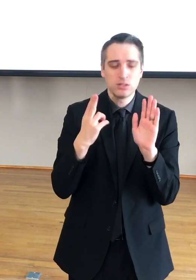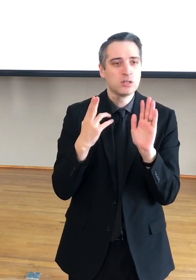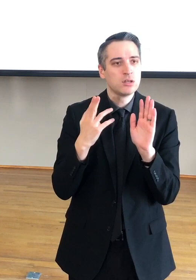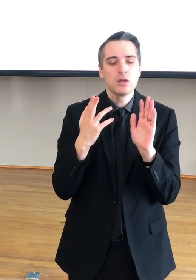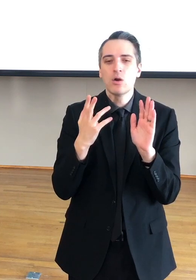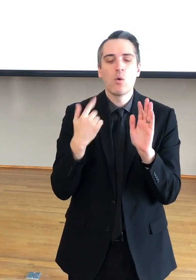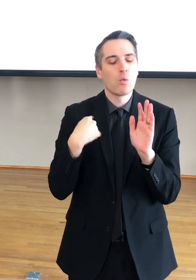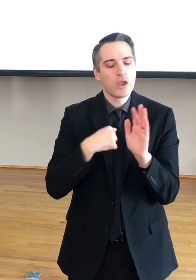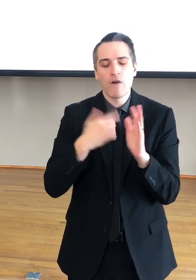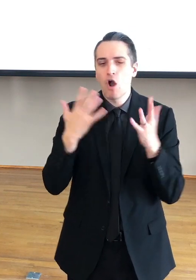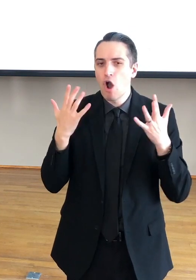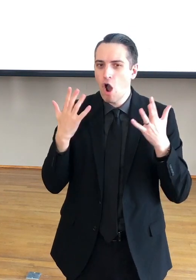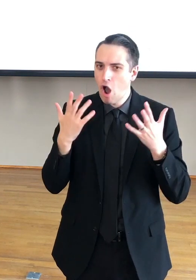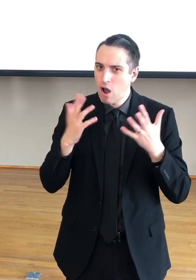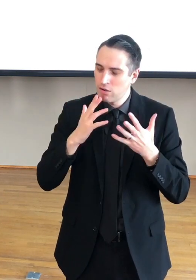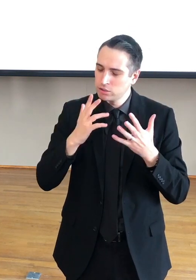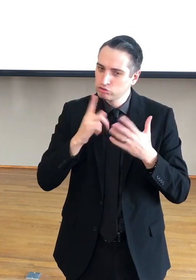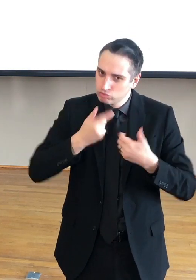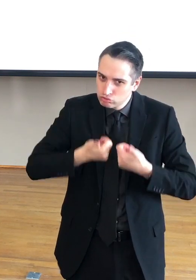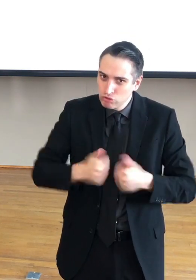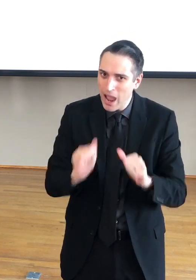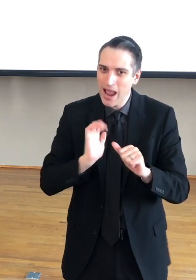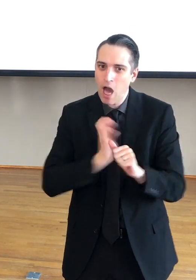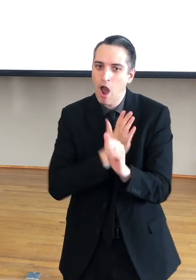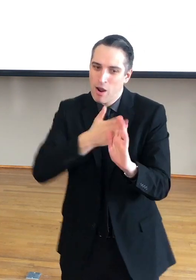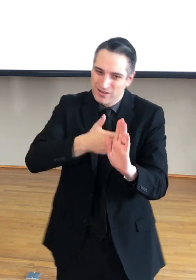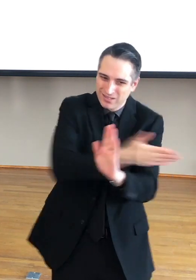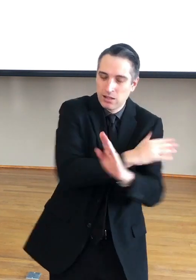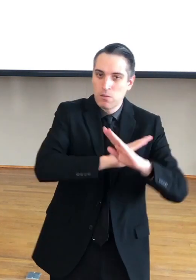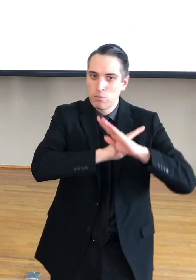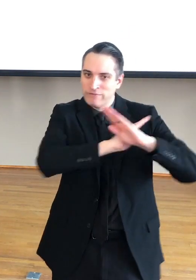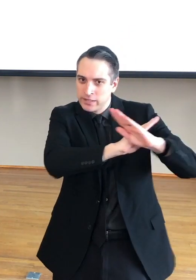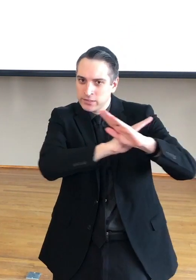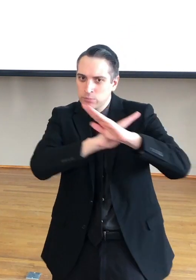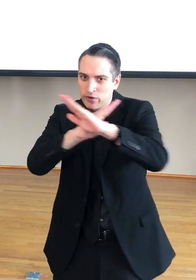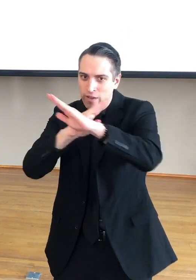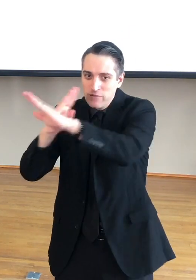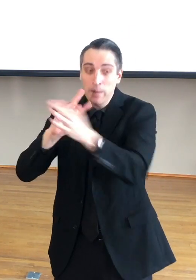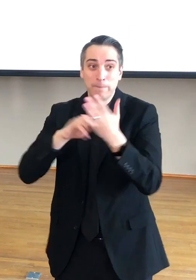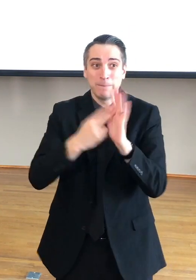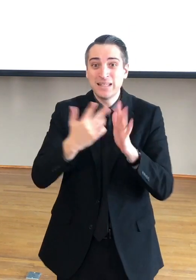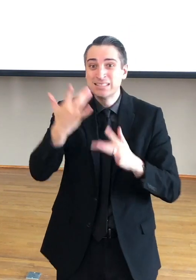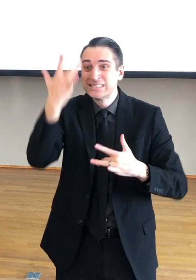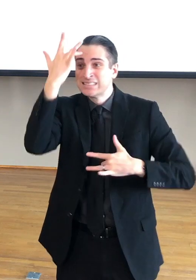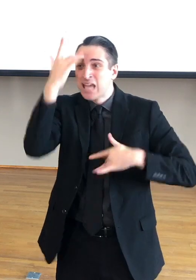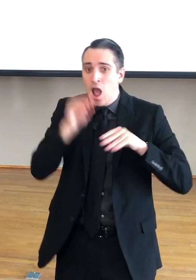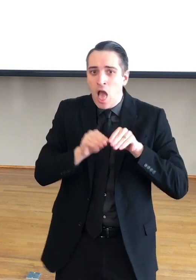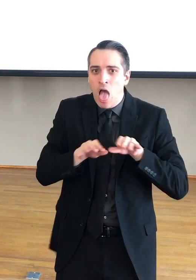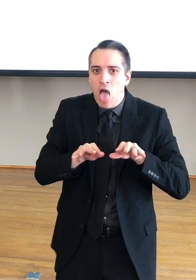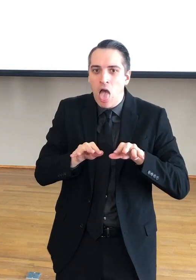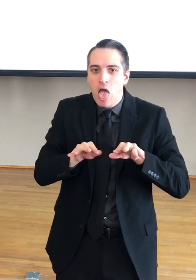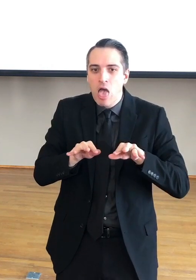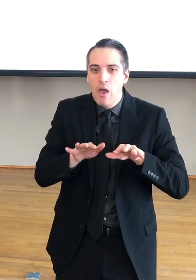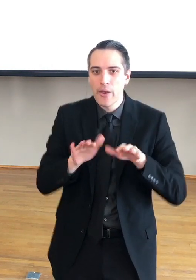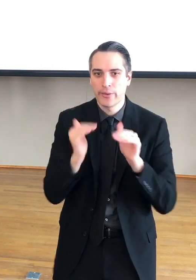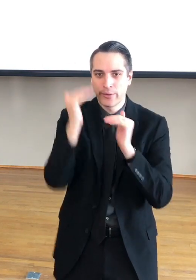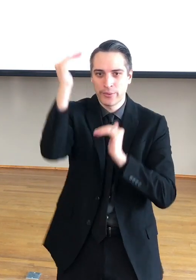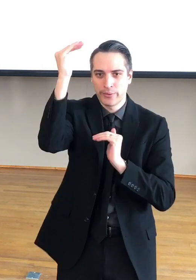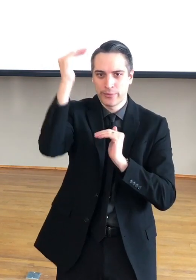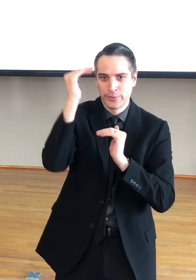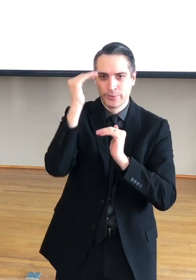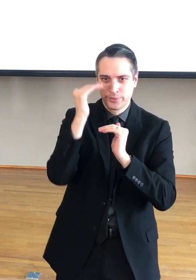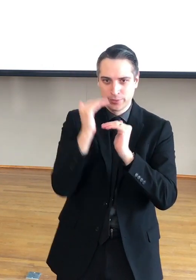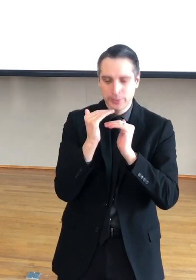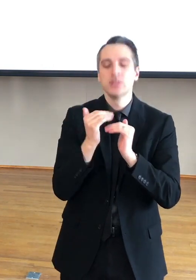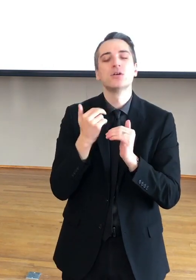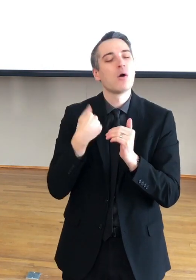type of remedies to try to slow the spread of this virus. And so if things got worse in our city, we're going to have to